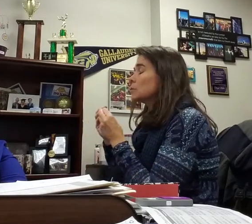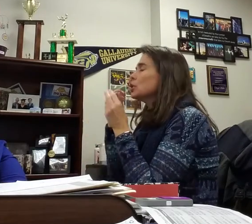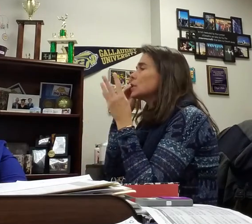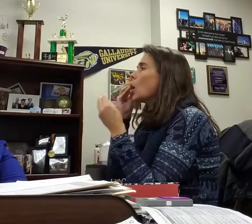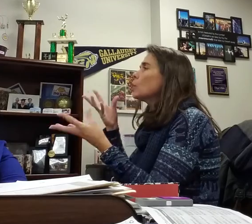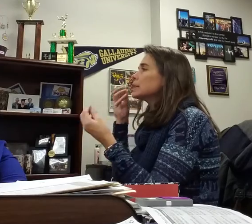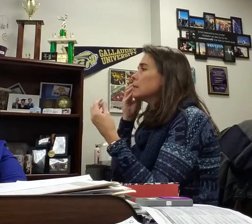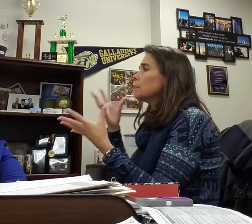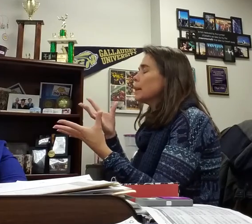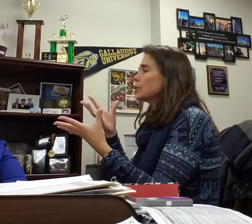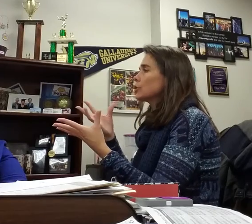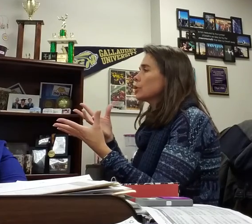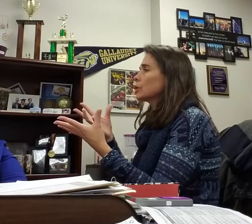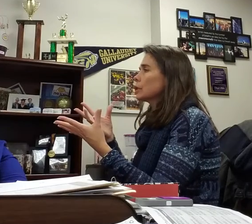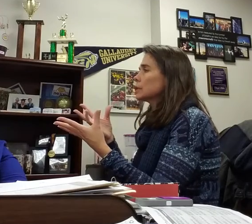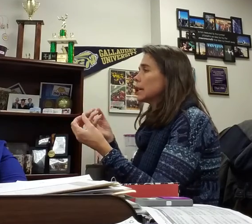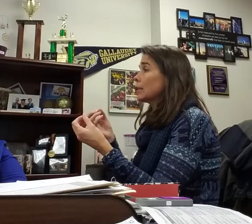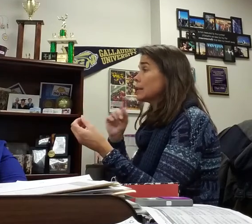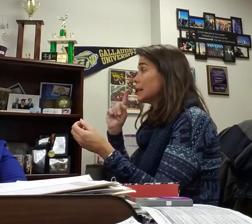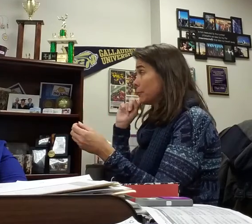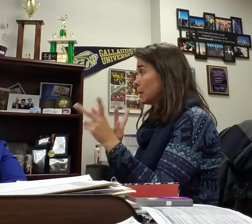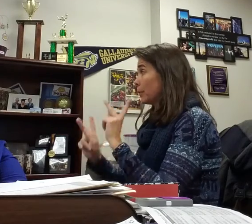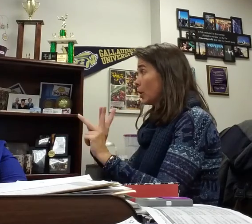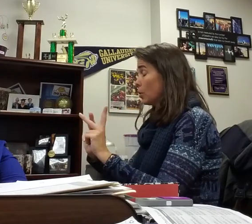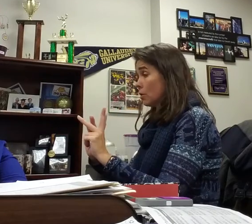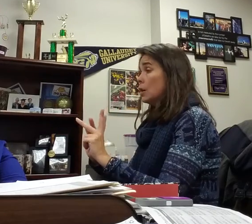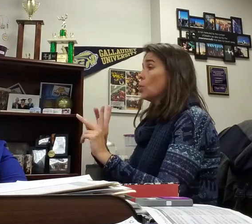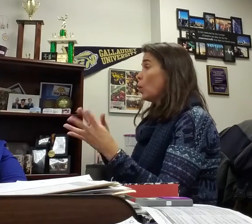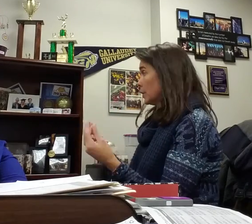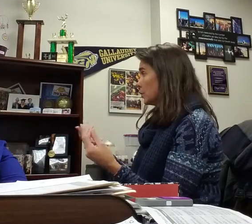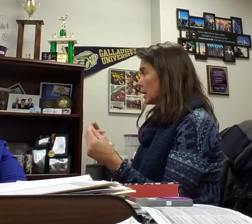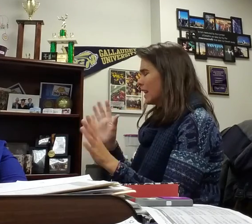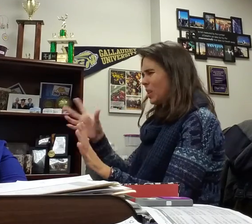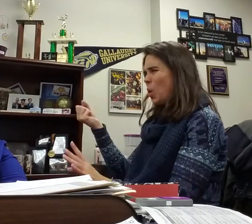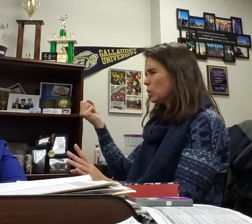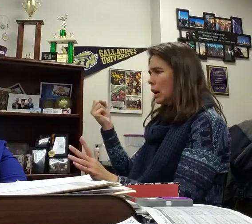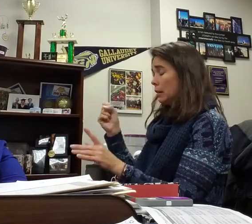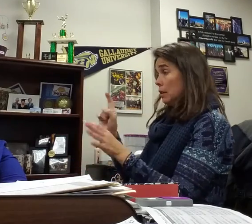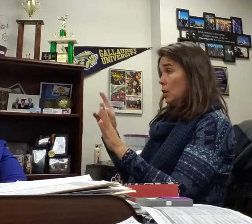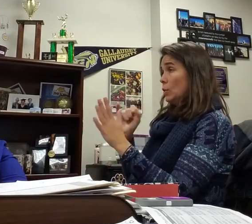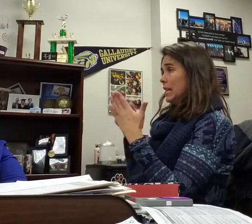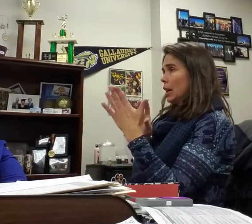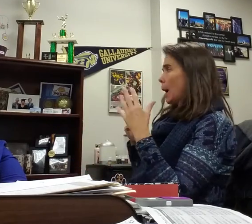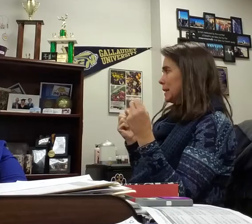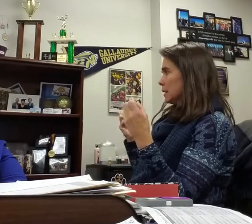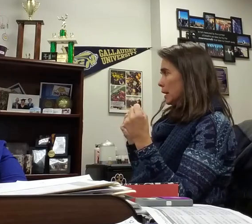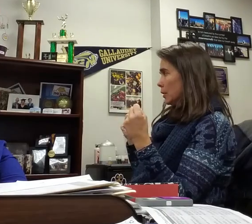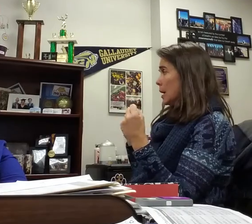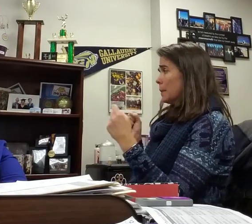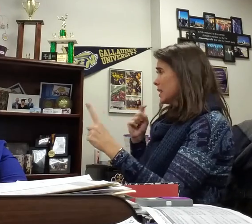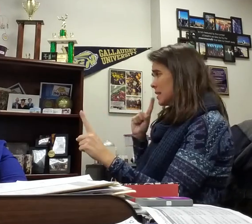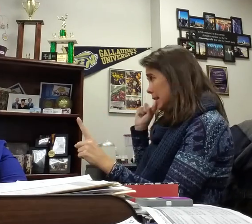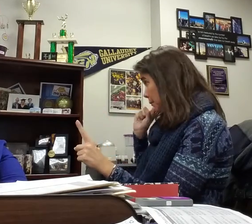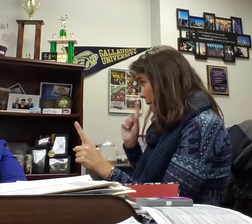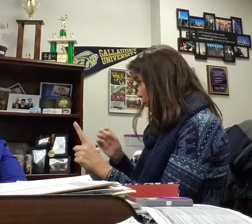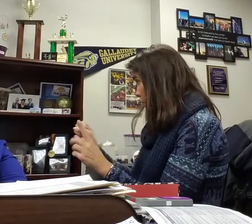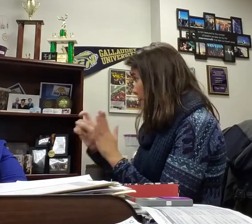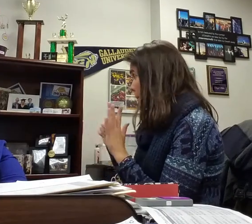just always make sure you're telling the deaf people though what you're doing. Like, hold on, we need a copy signer, because the deaf people will come up and